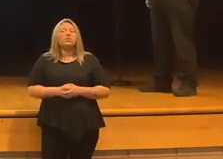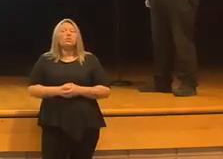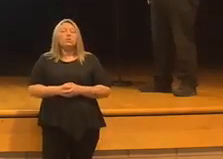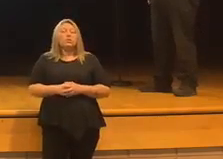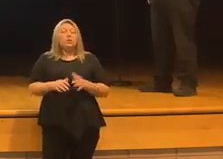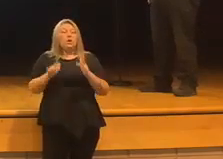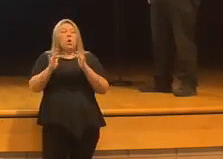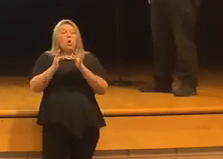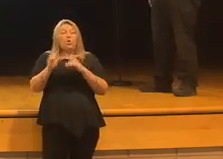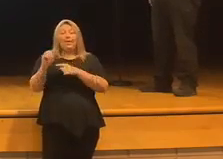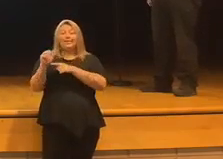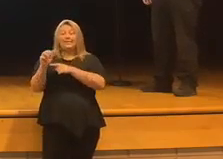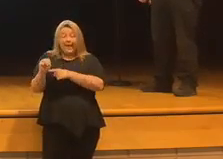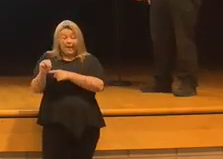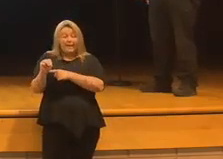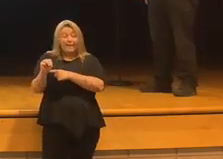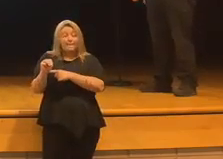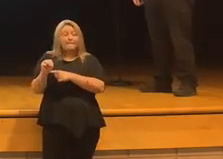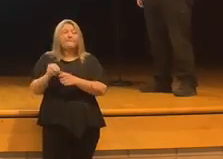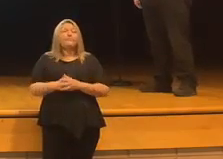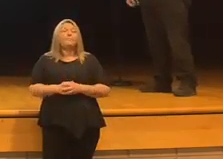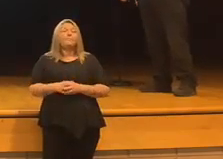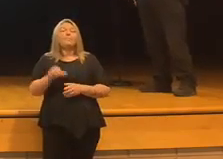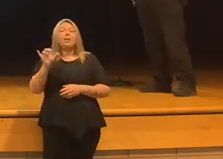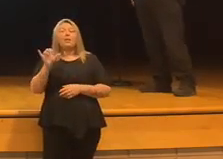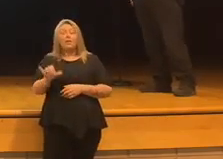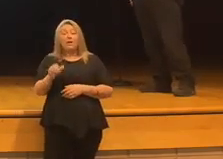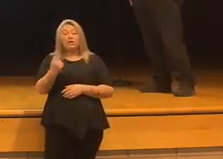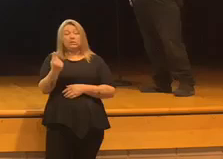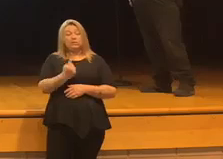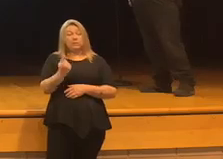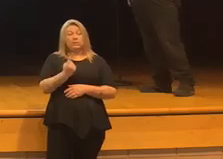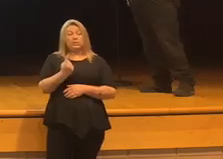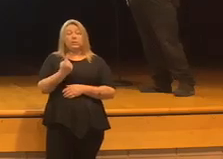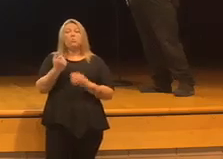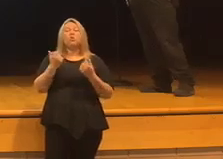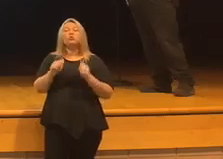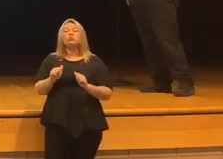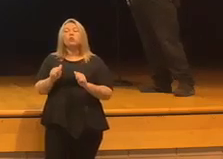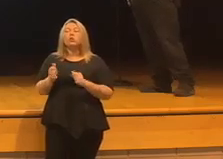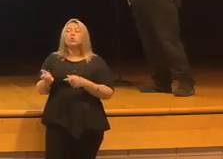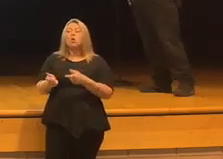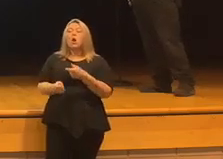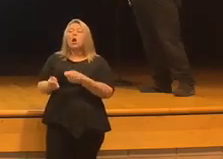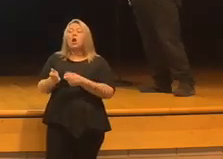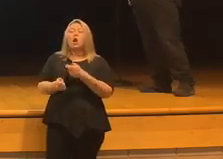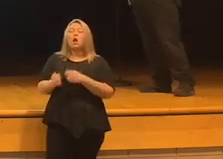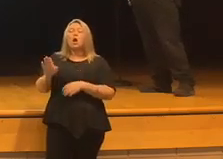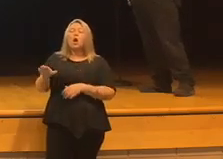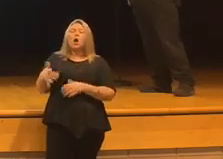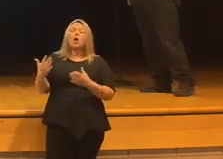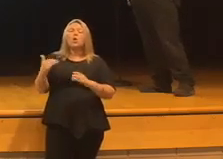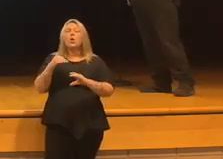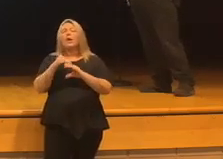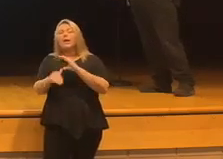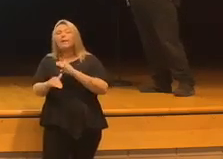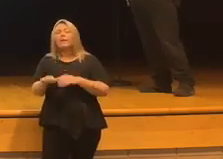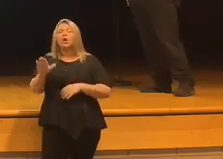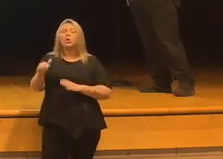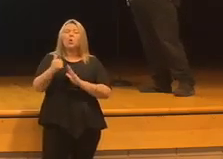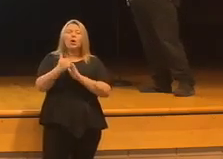Online scams. That's when someone is trying to get you to use your email or your